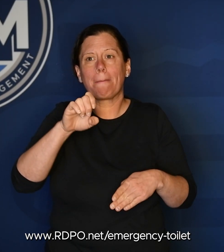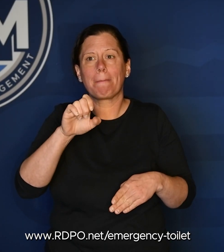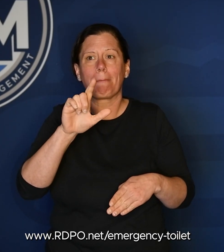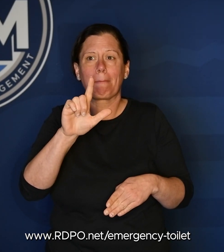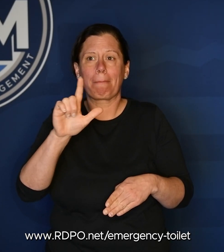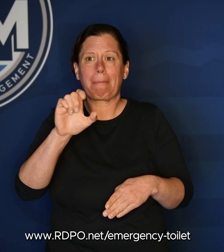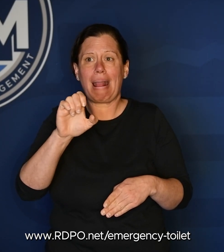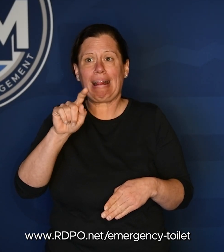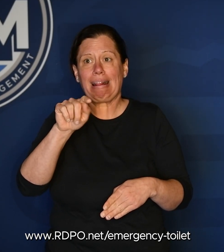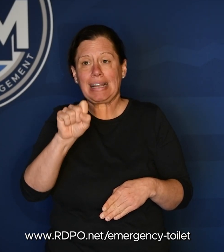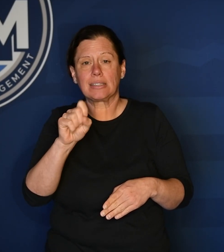www.rdpo.net/emergency-toilet.